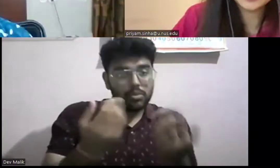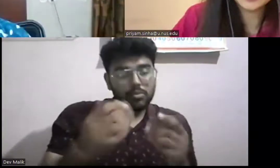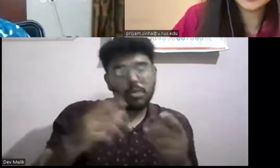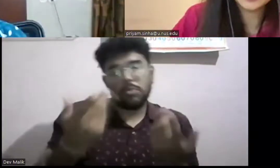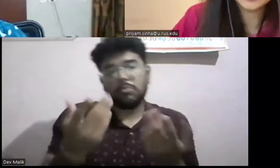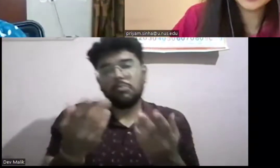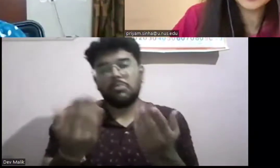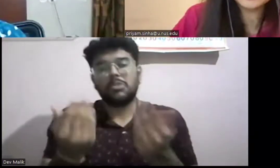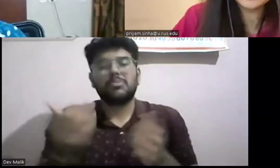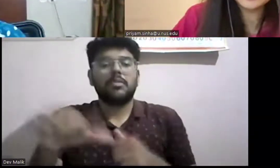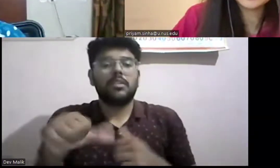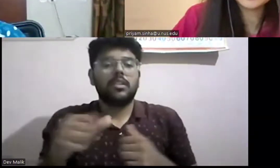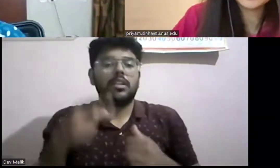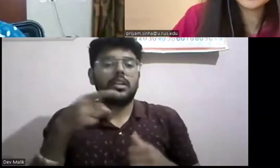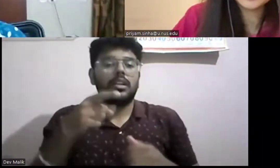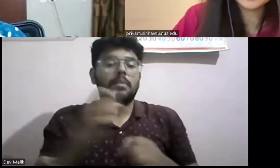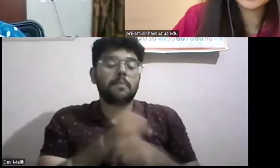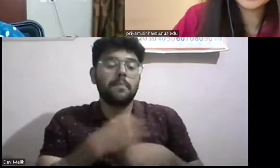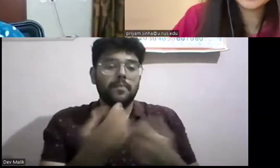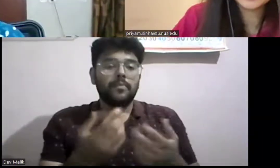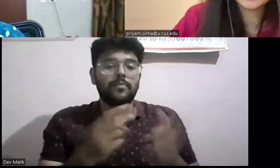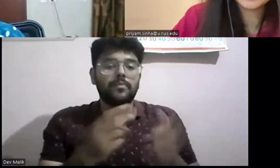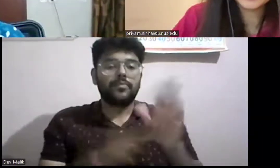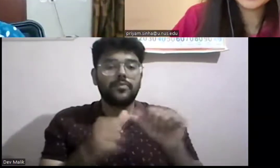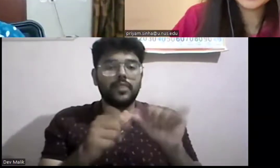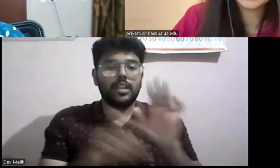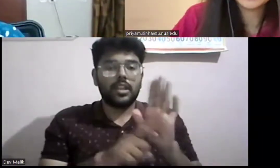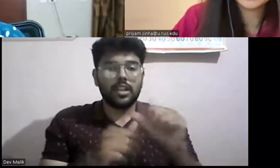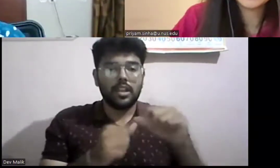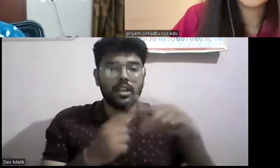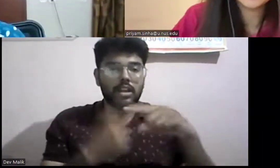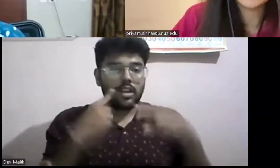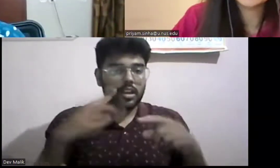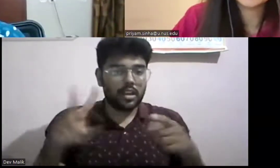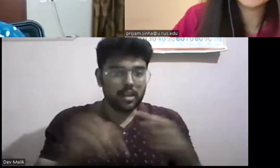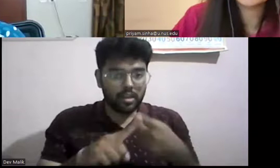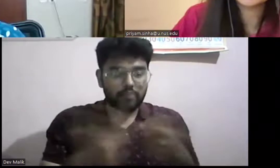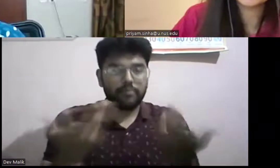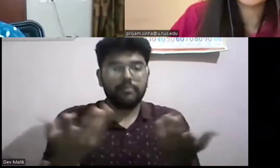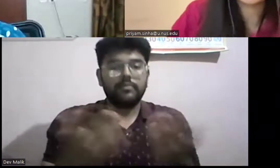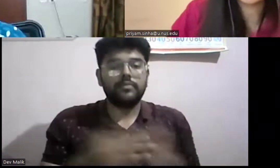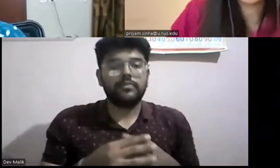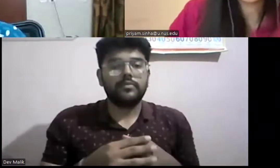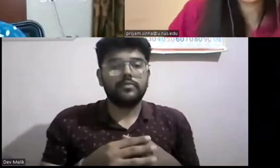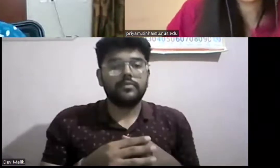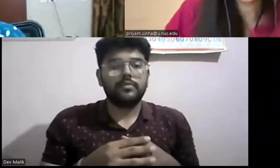do create these narratives around blindness of